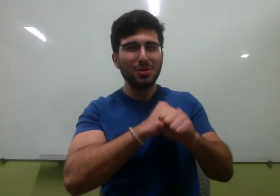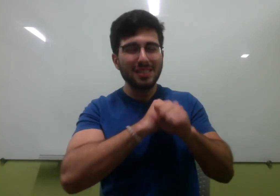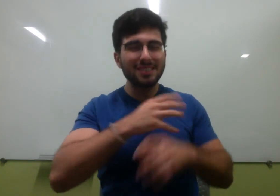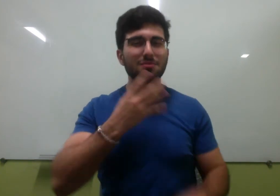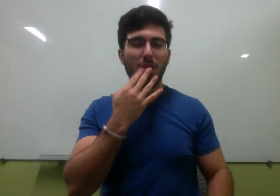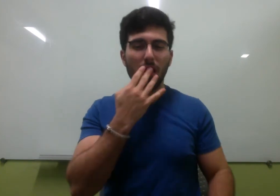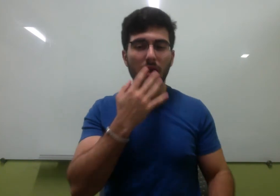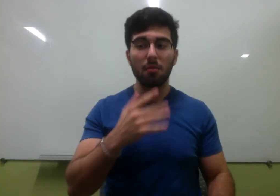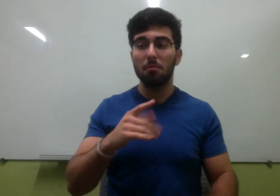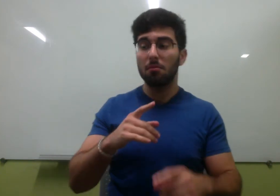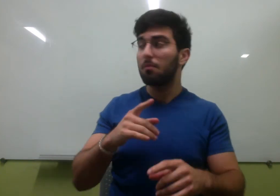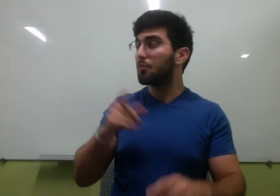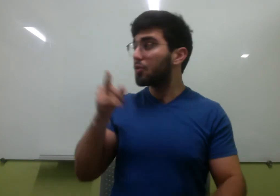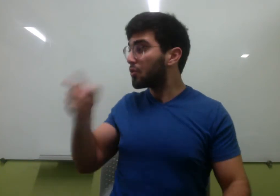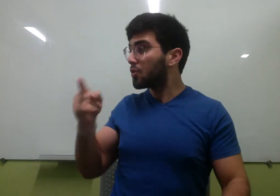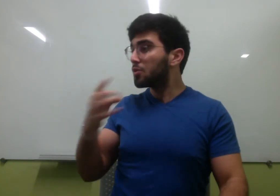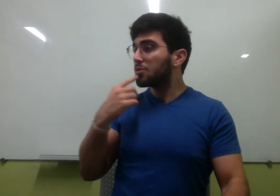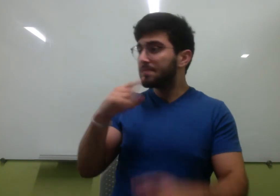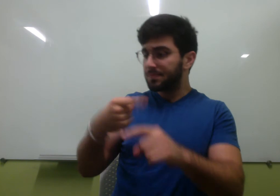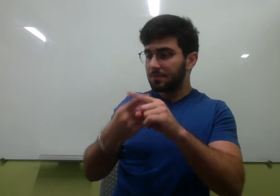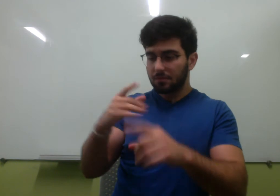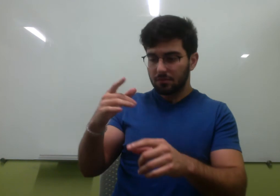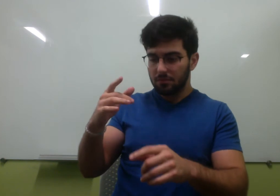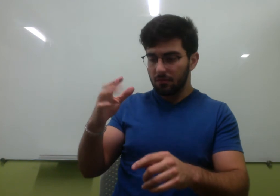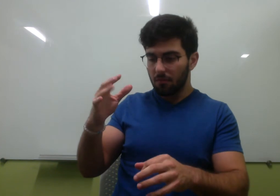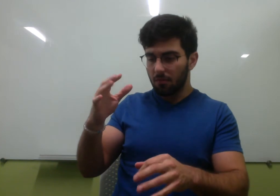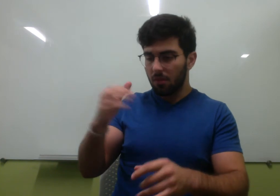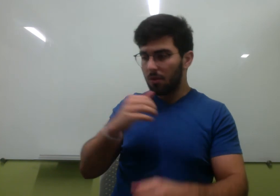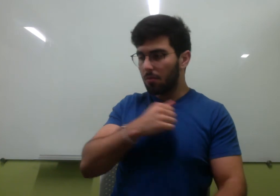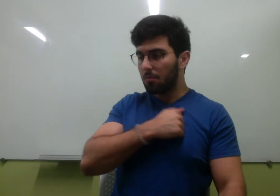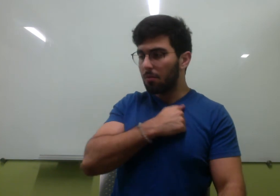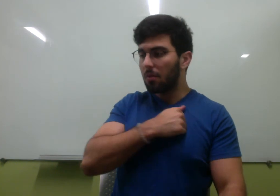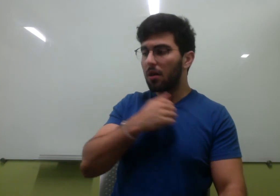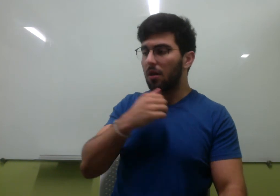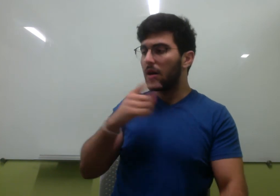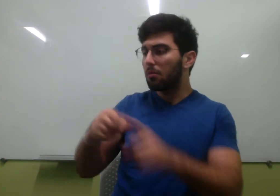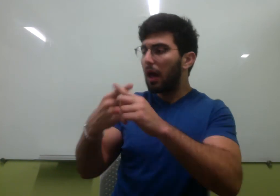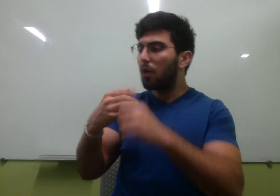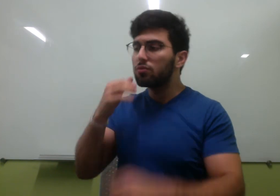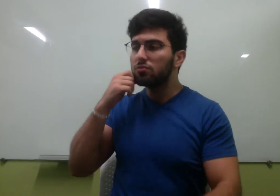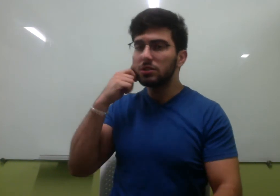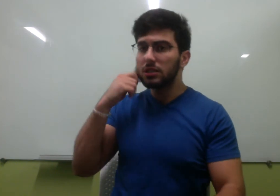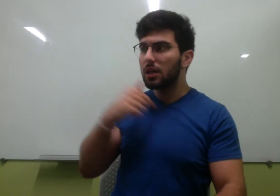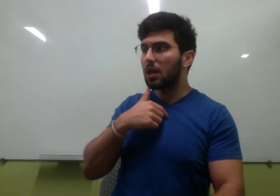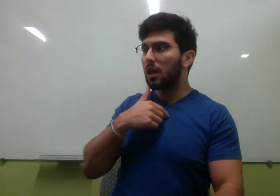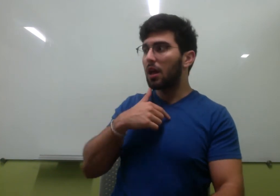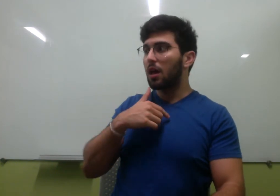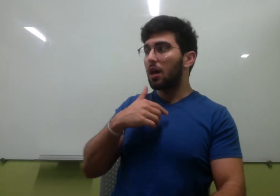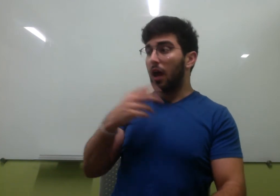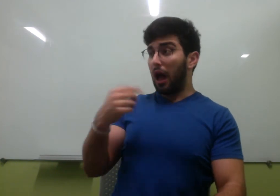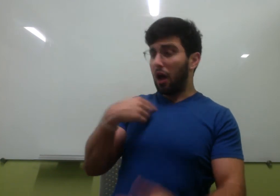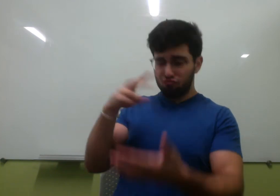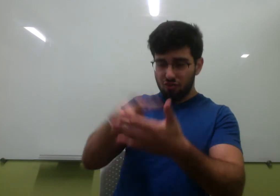about, which makes total sense, you know? Giraffes are all unique individual little flowers. Snowflakes, if you will. Sure.